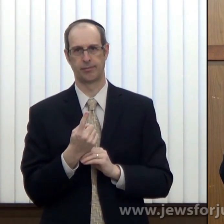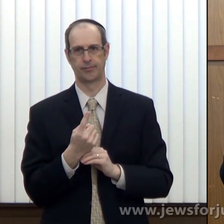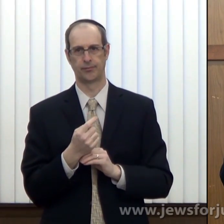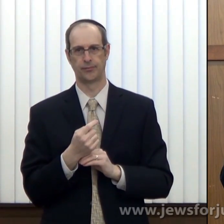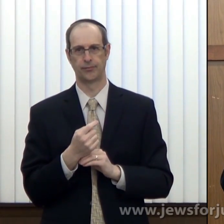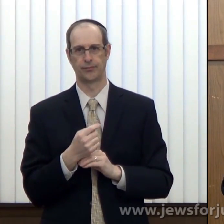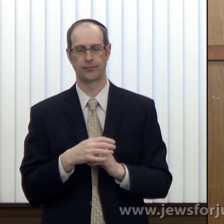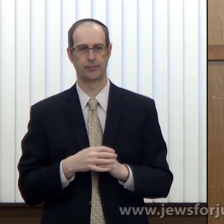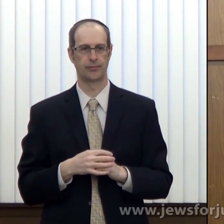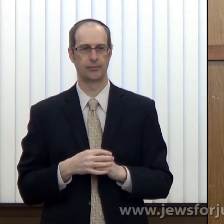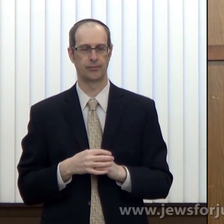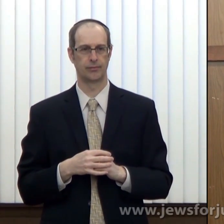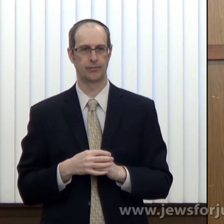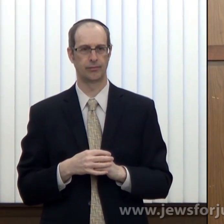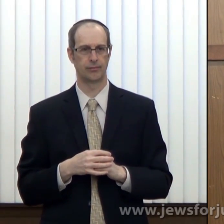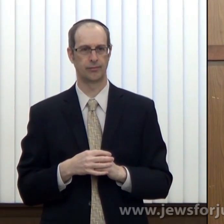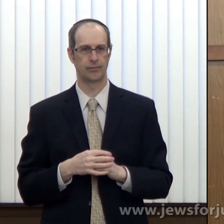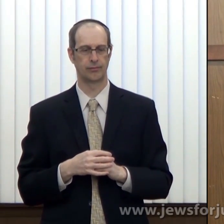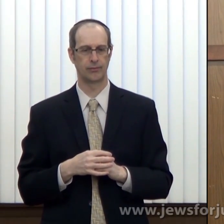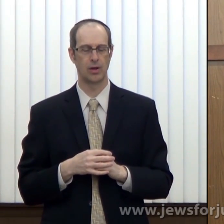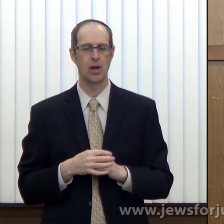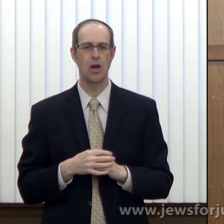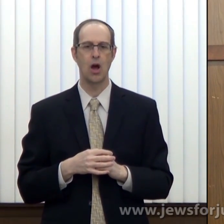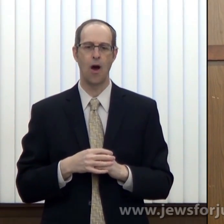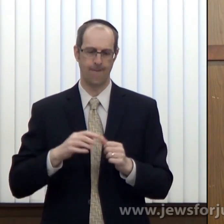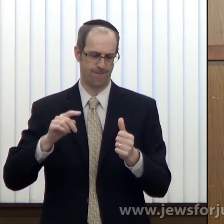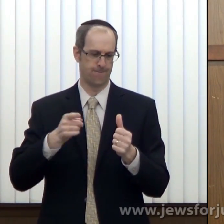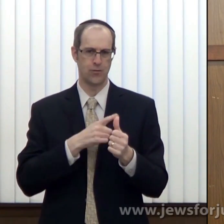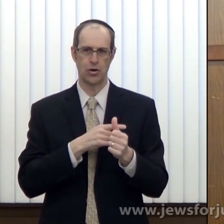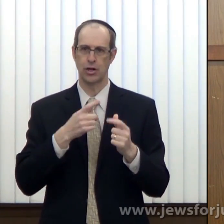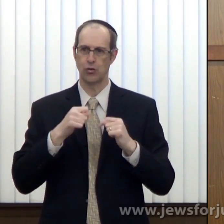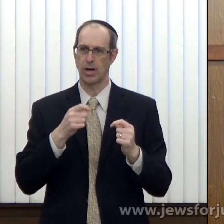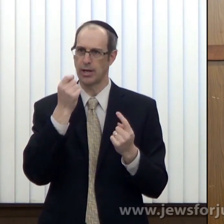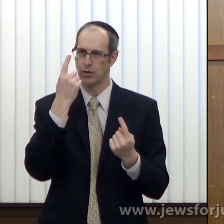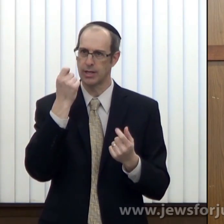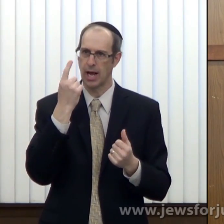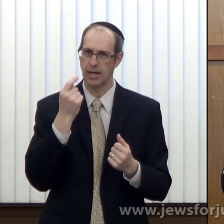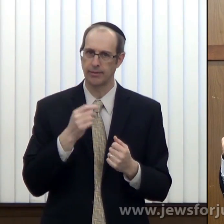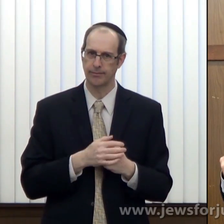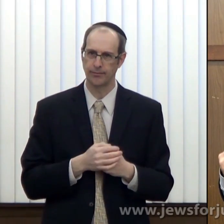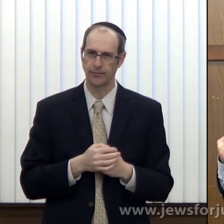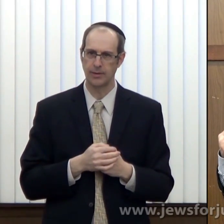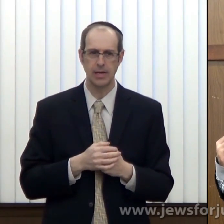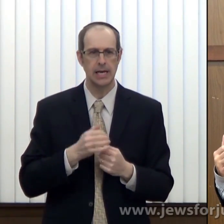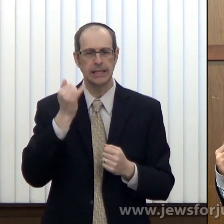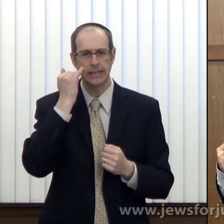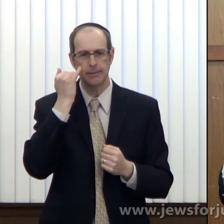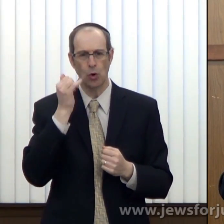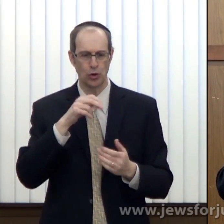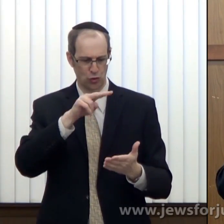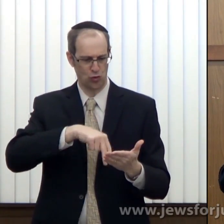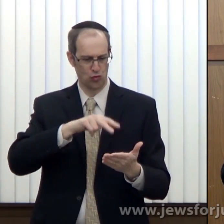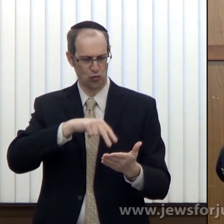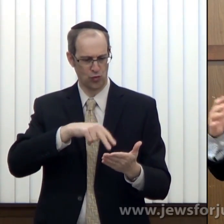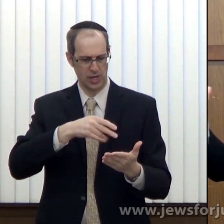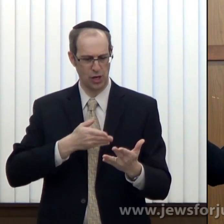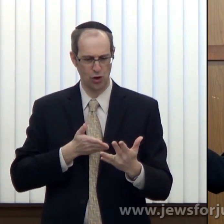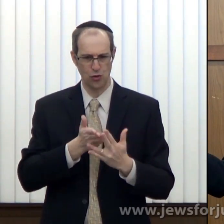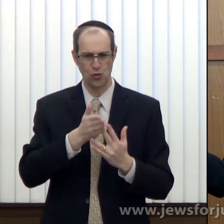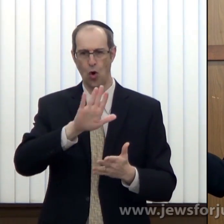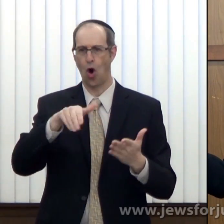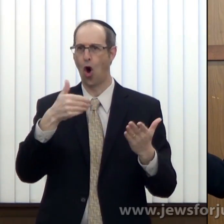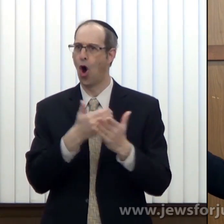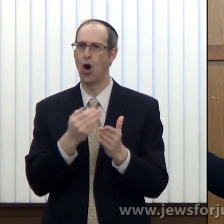first part. The first thing to understand is that if you read through the